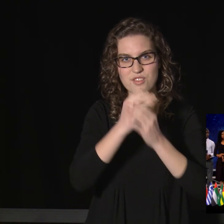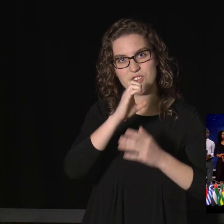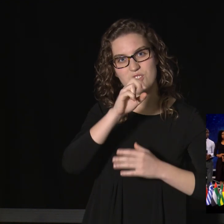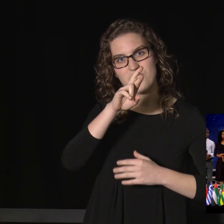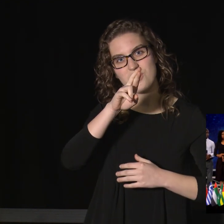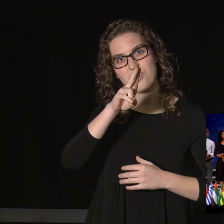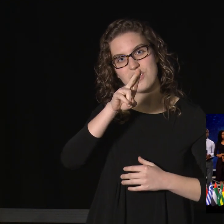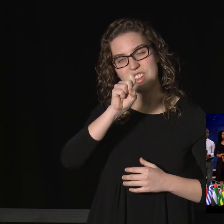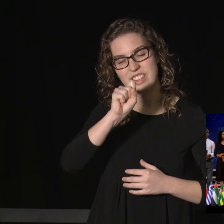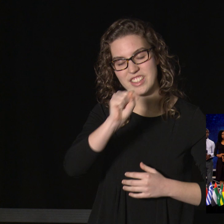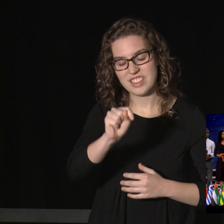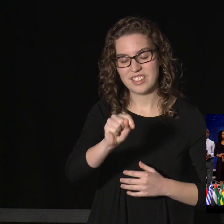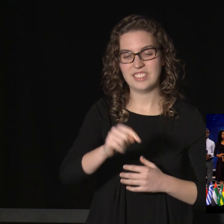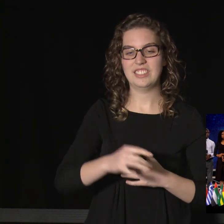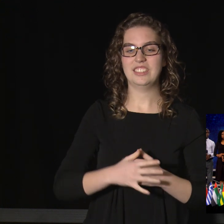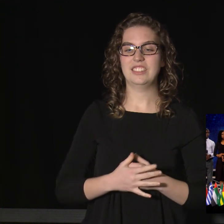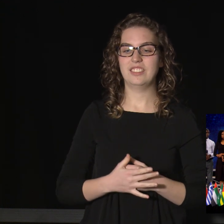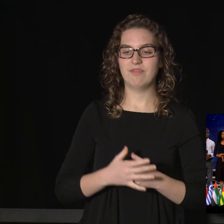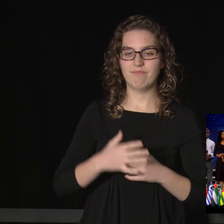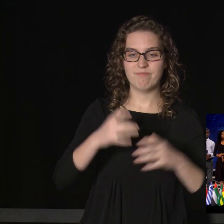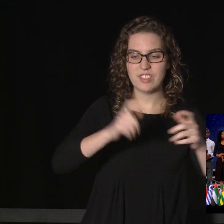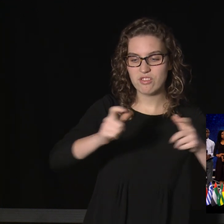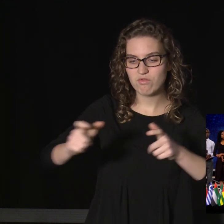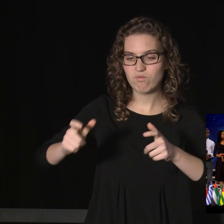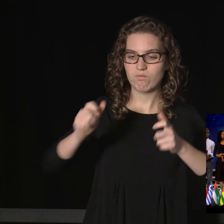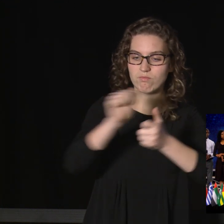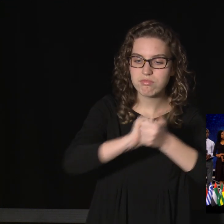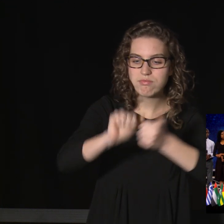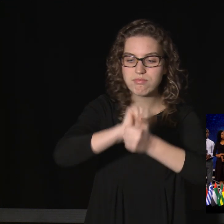dishes. And I begin to do this.